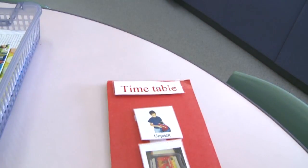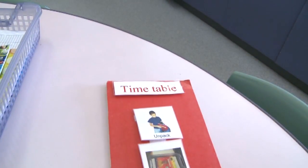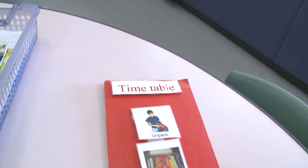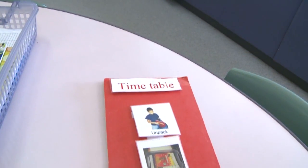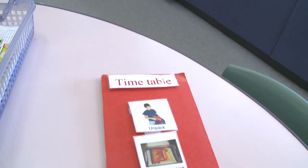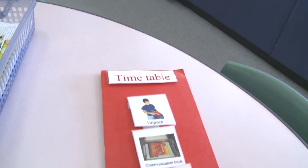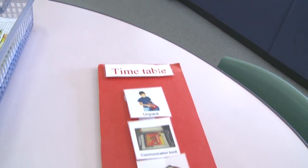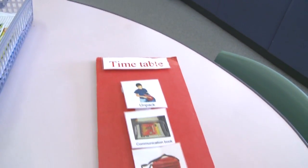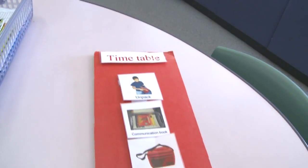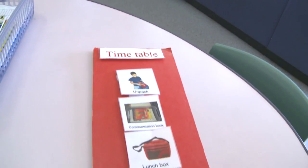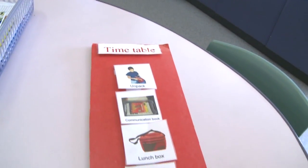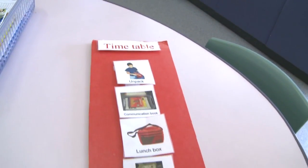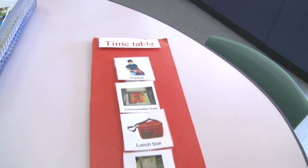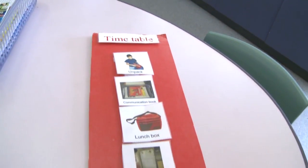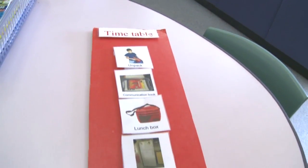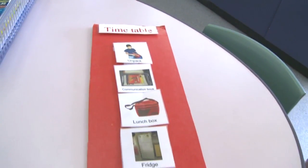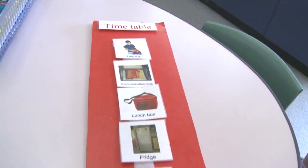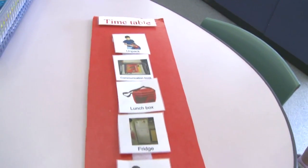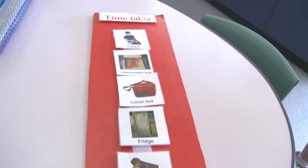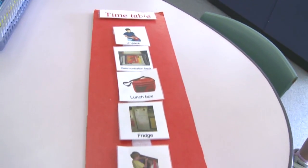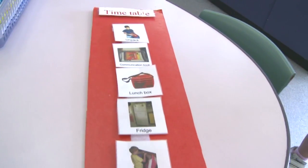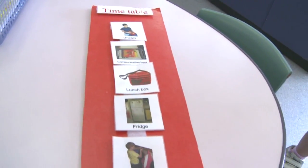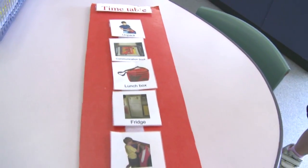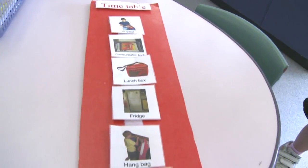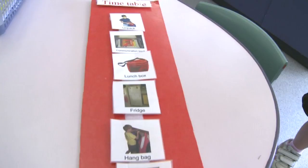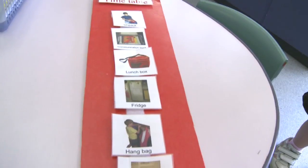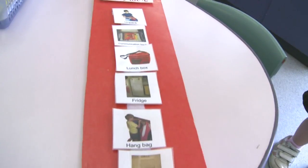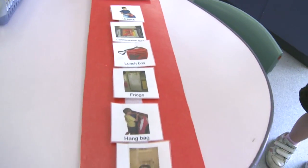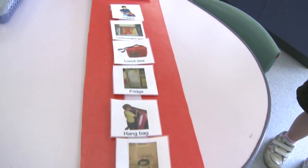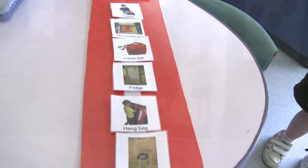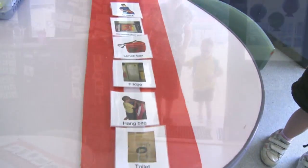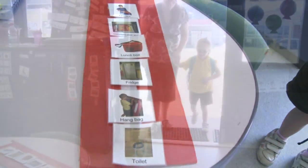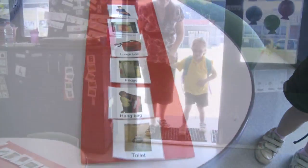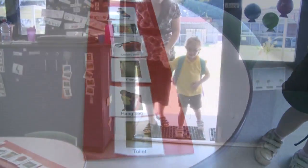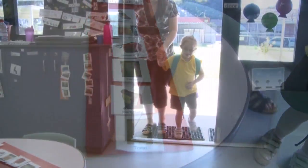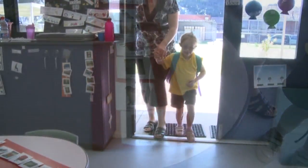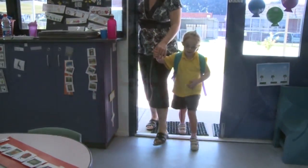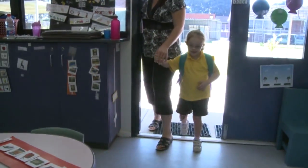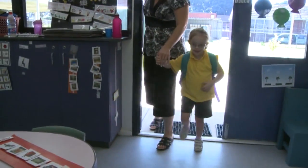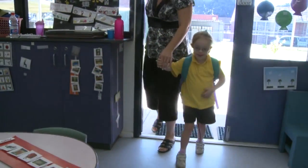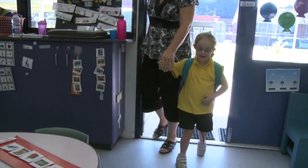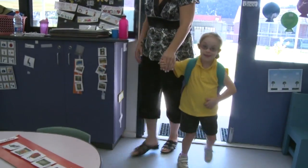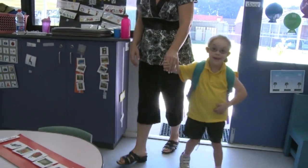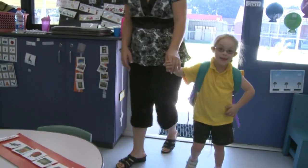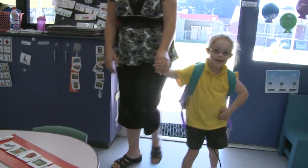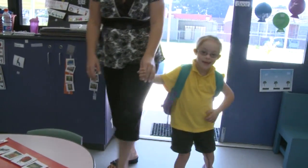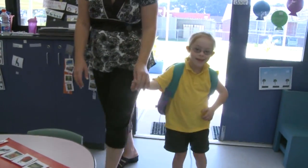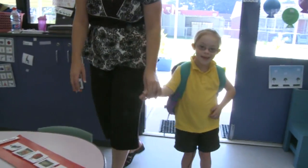Sometimes there are lots of steps within an activity which are not shown on the daily schedule. This can prove confusing to the child. For